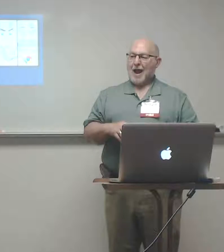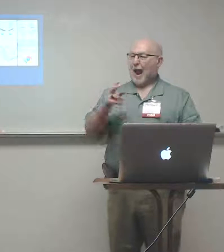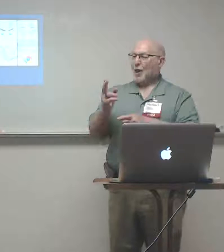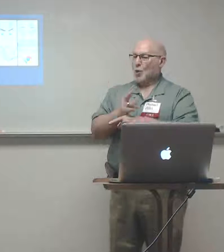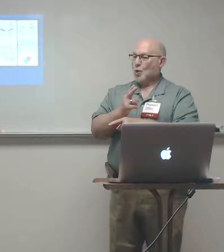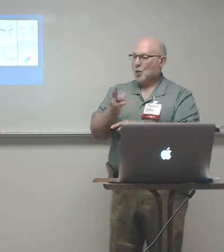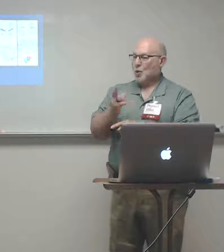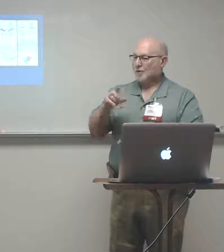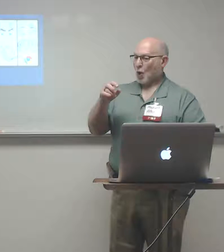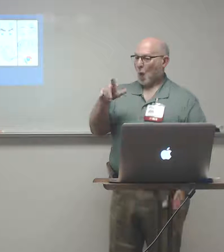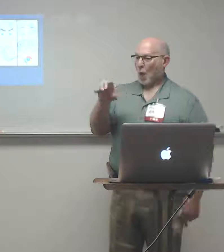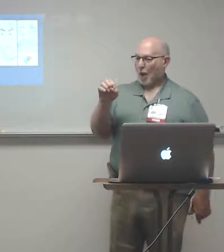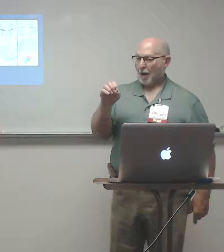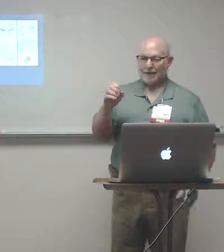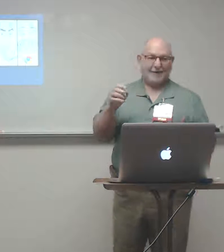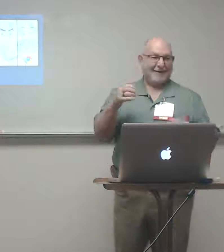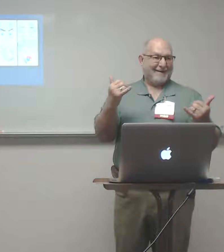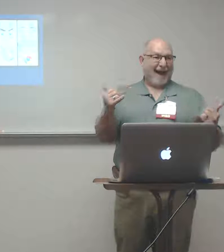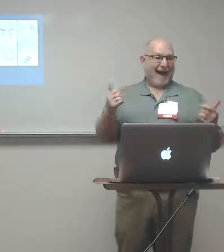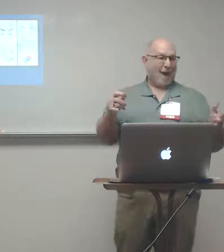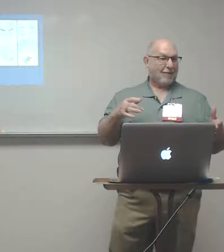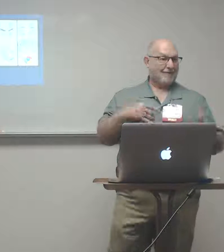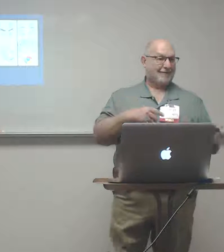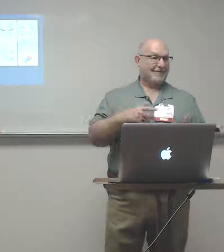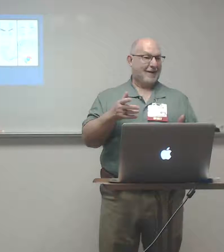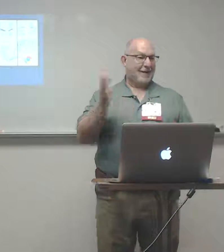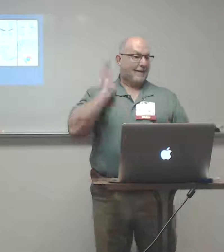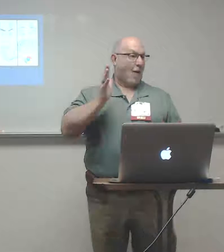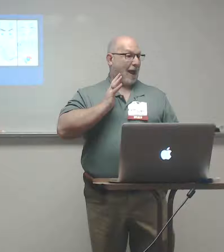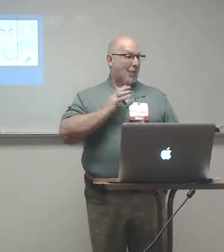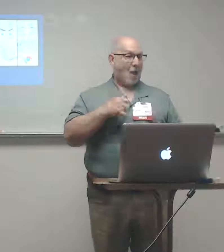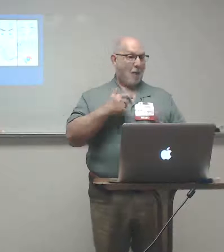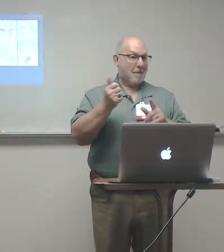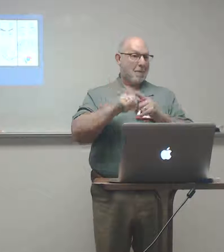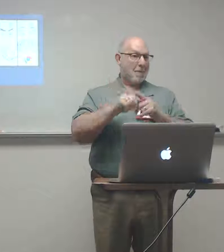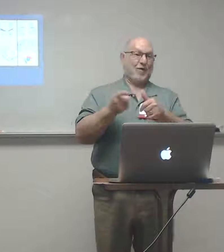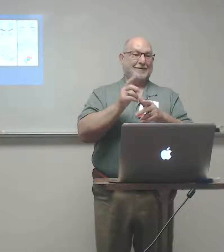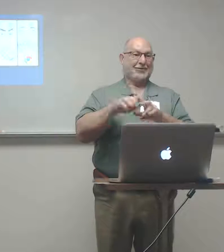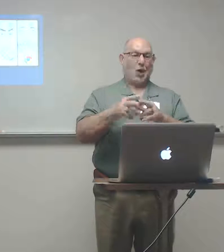I use Google now. A long time ago, I remember first now,